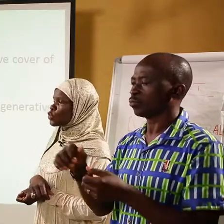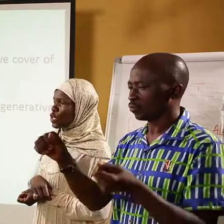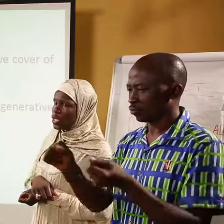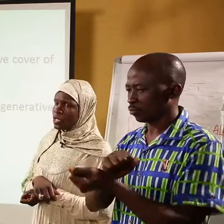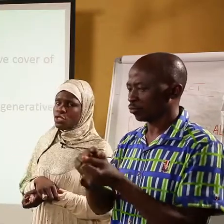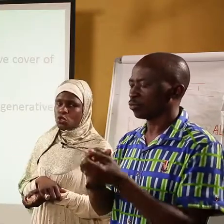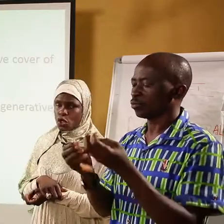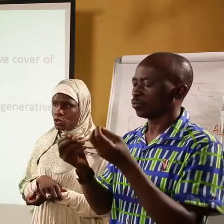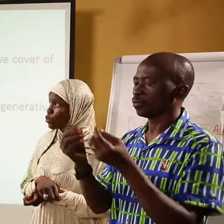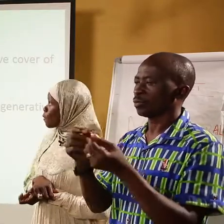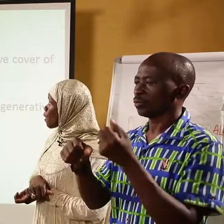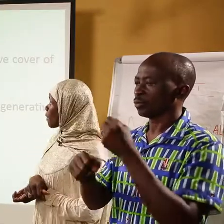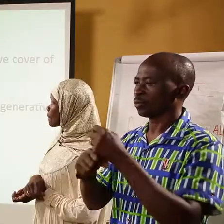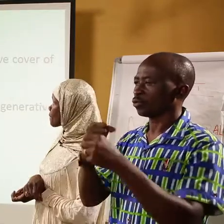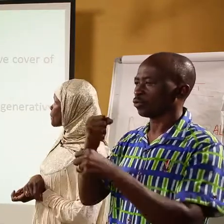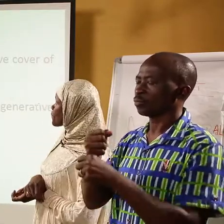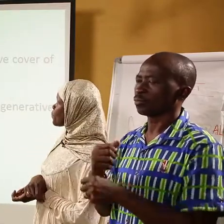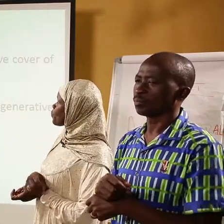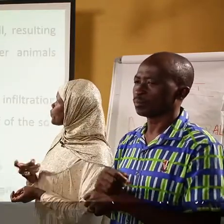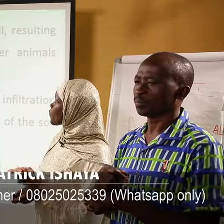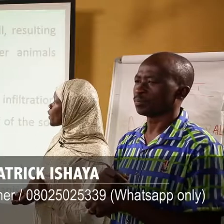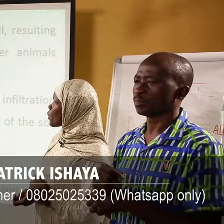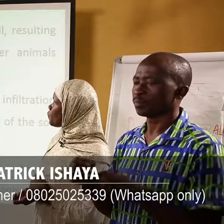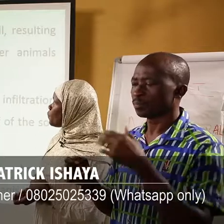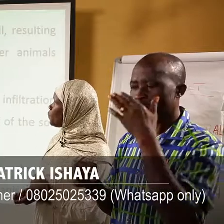destroy soil structure.